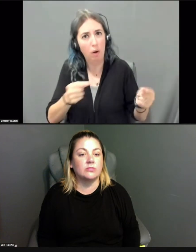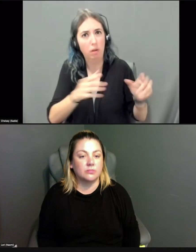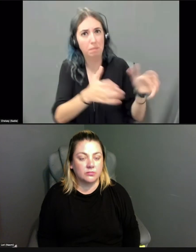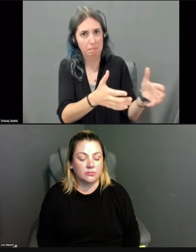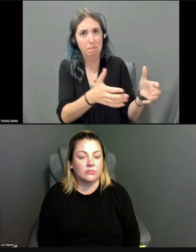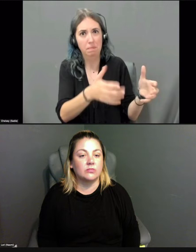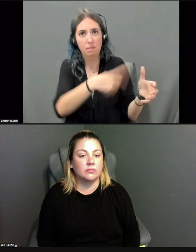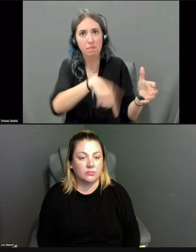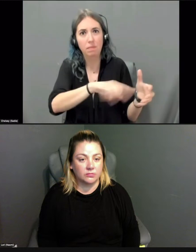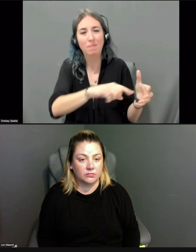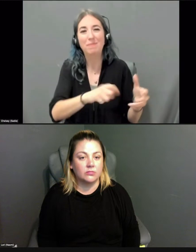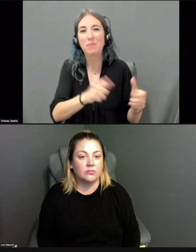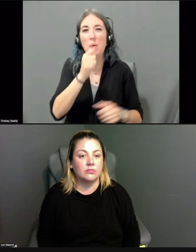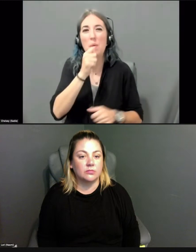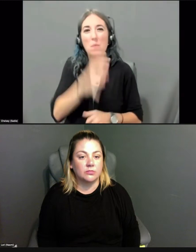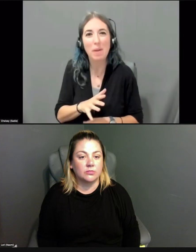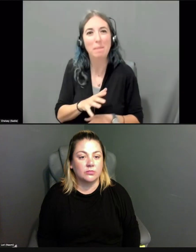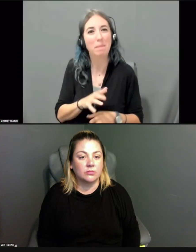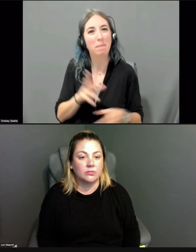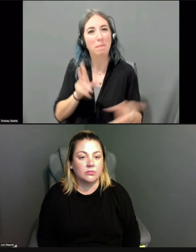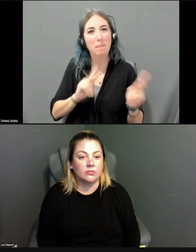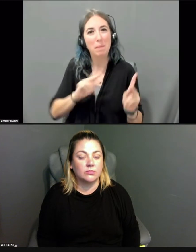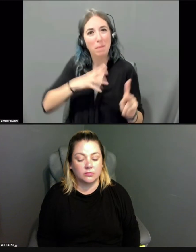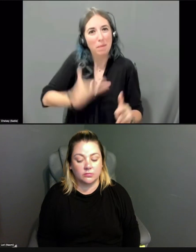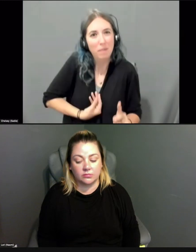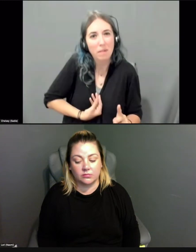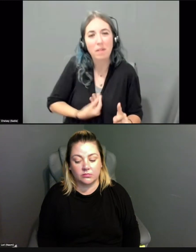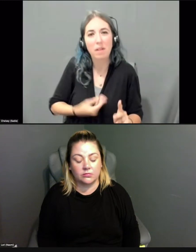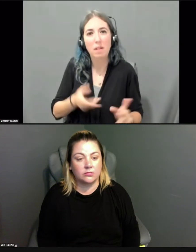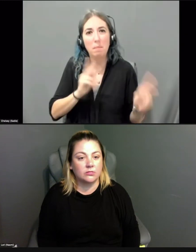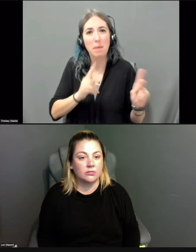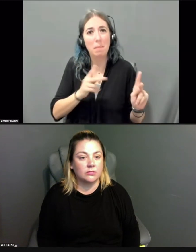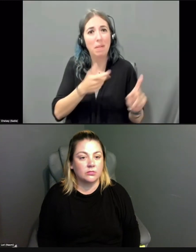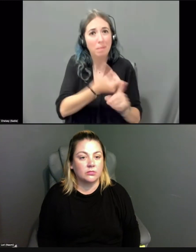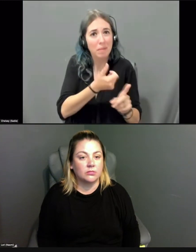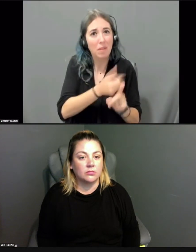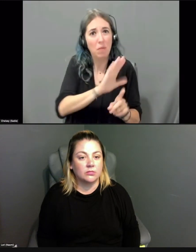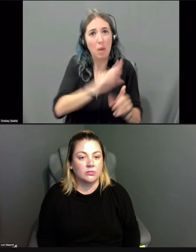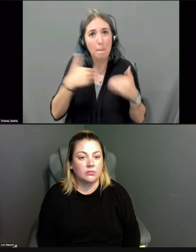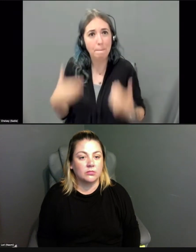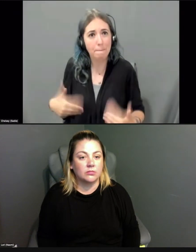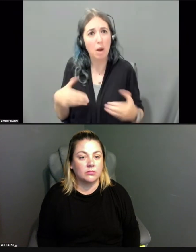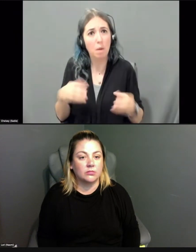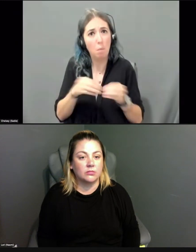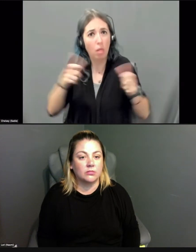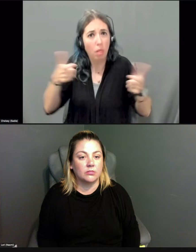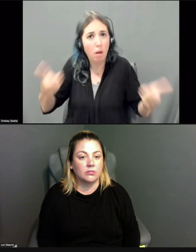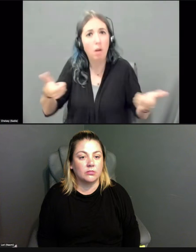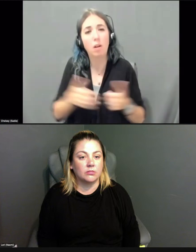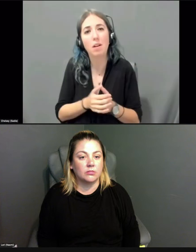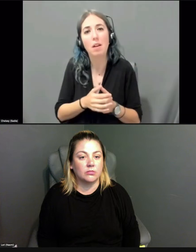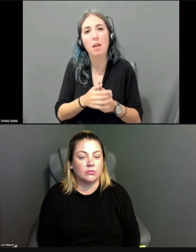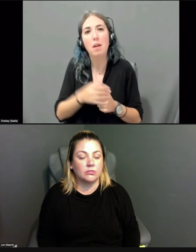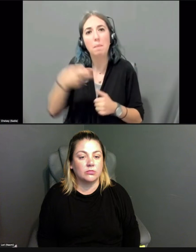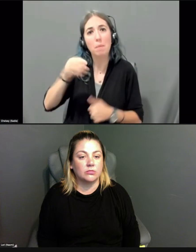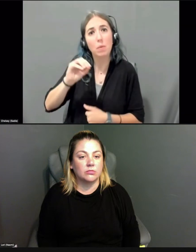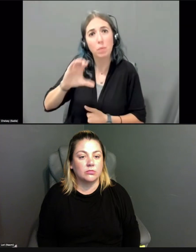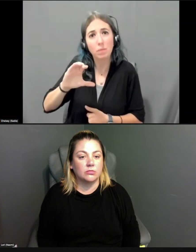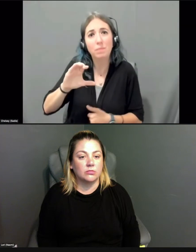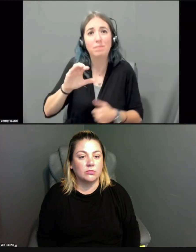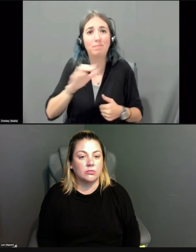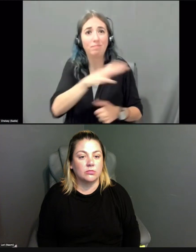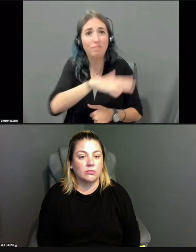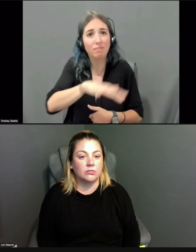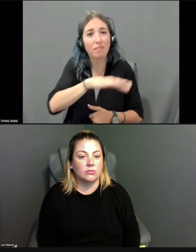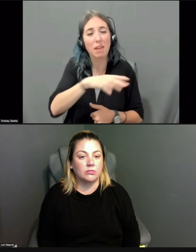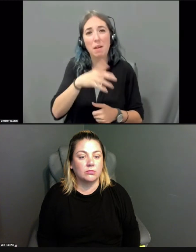So women, femmes, trans folk, people in larger bodies, people of color, people without financial privilege, and people with disabilities are a